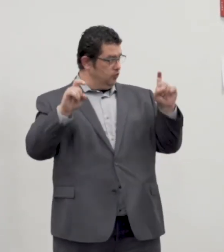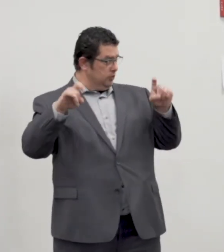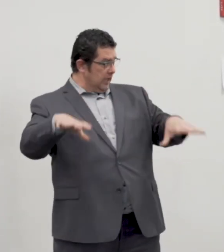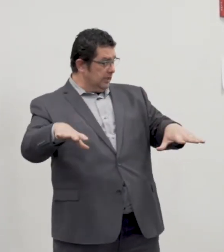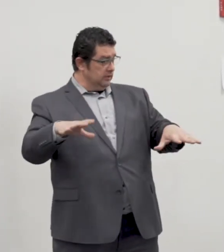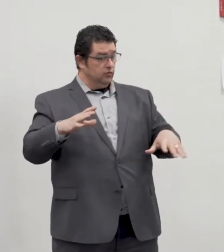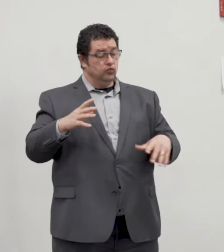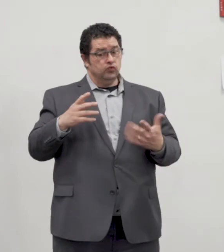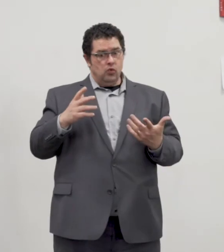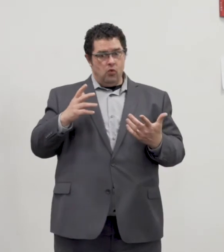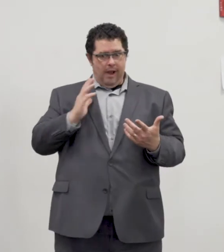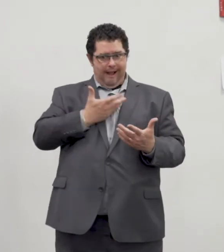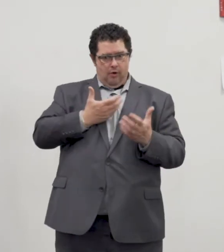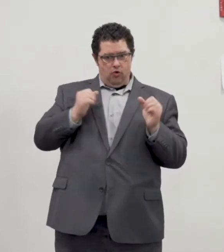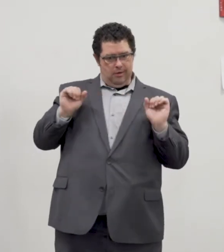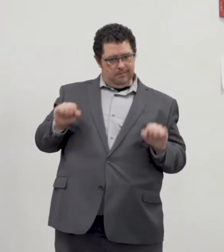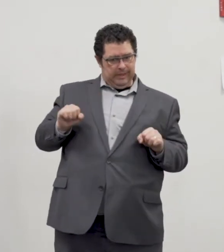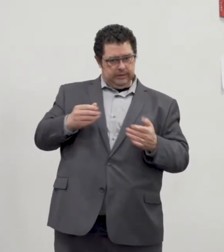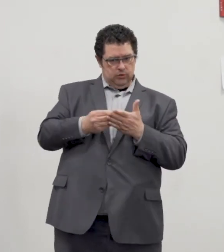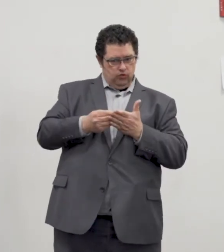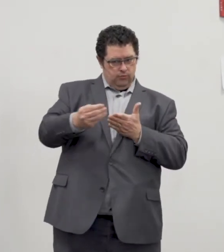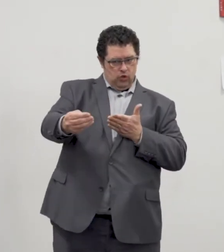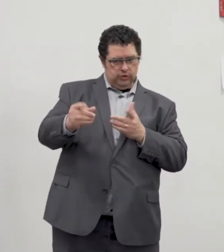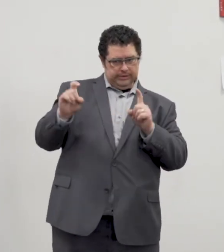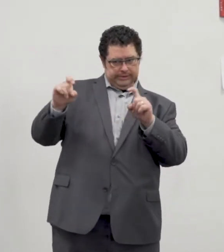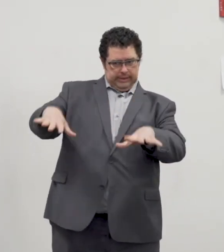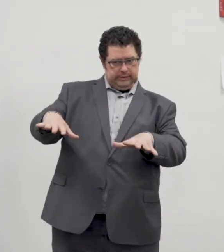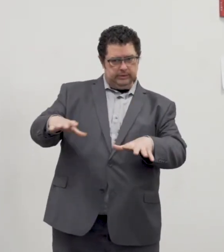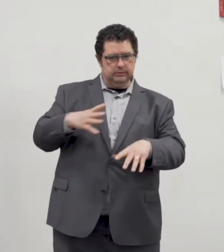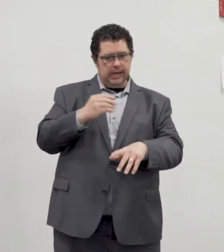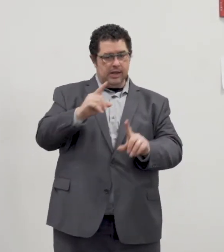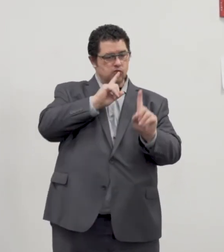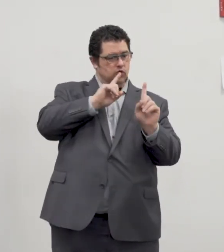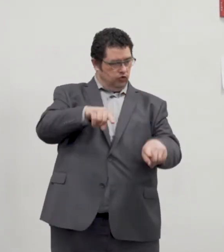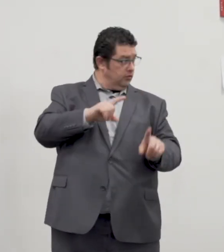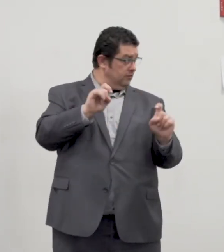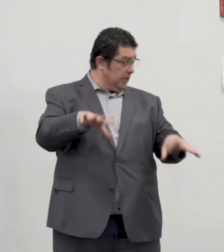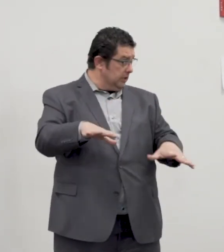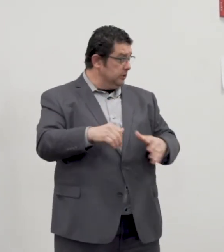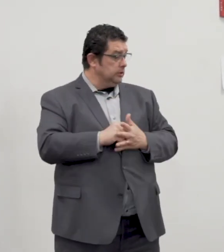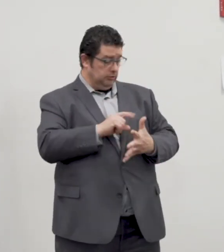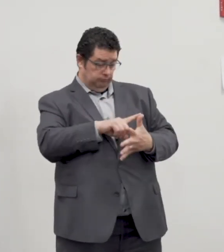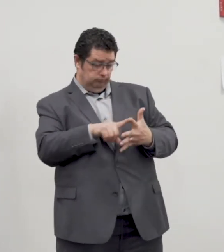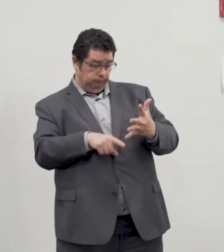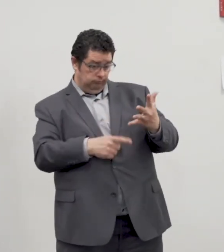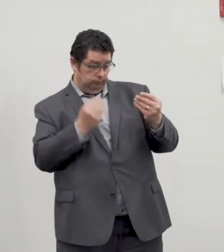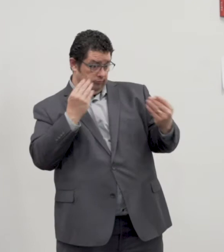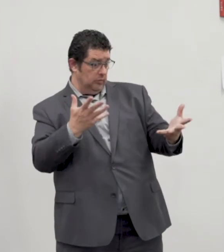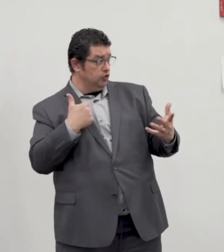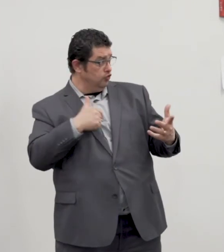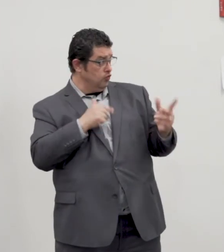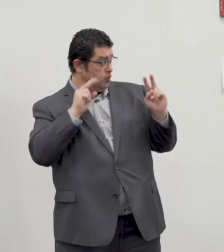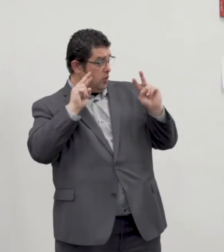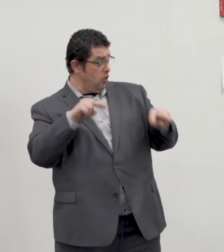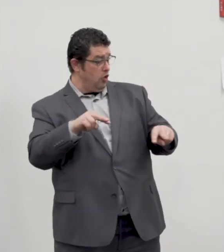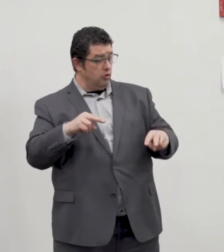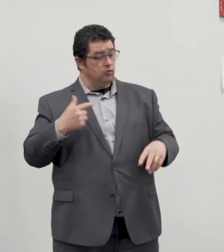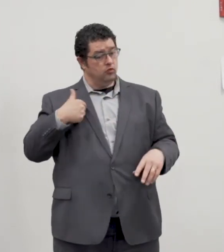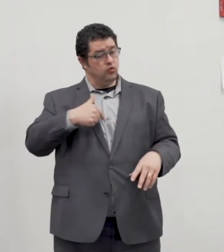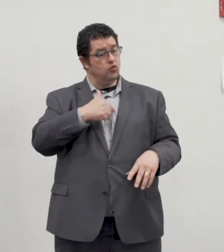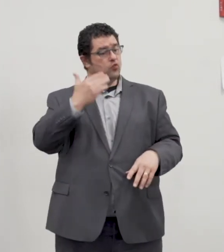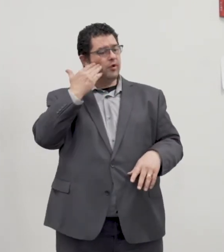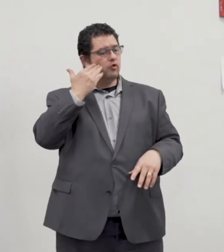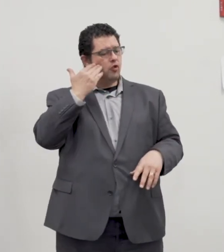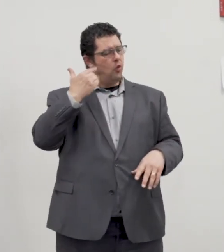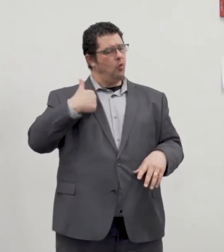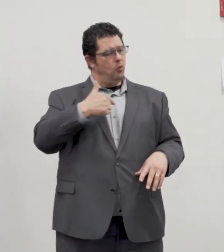testing supplies for St. Louis County, and then the results of those tests. We know that we are trending on a